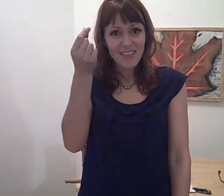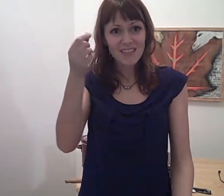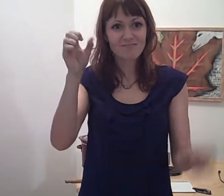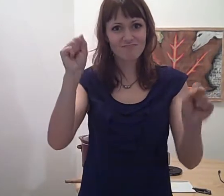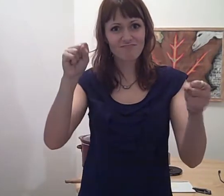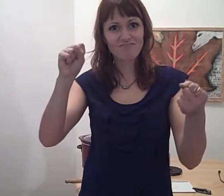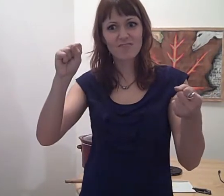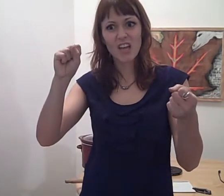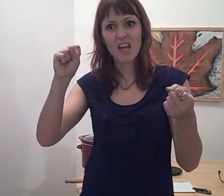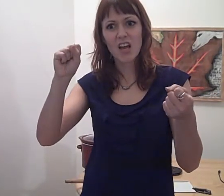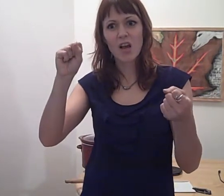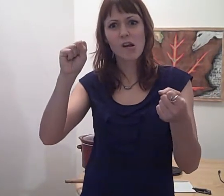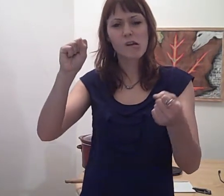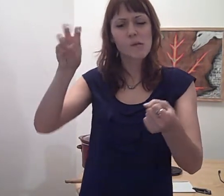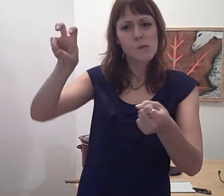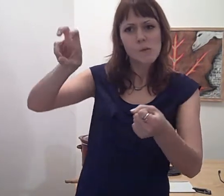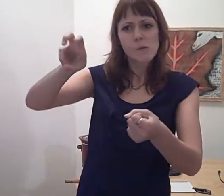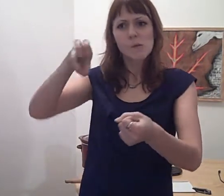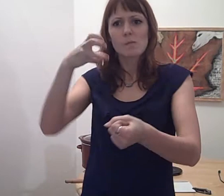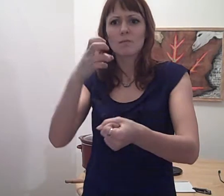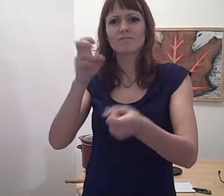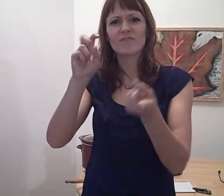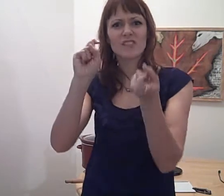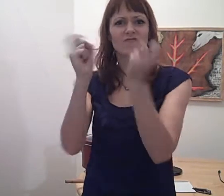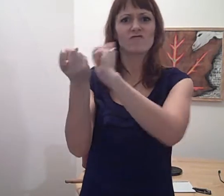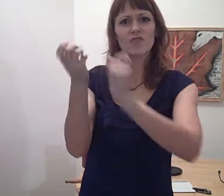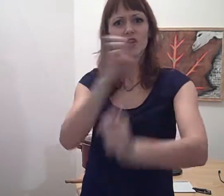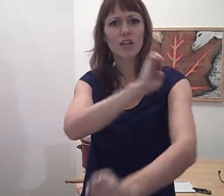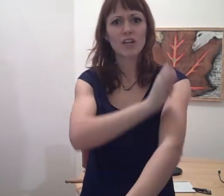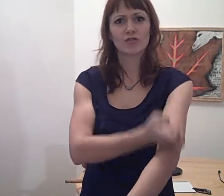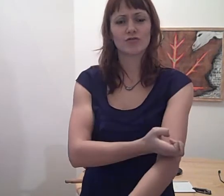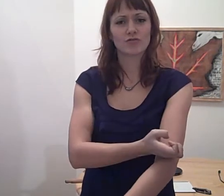small films, and is enabling you to play an image